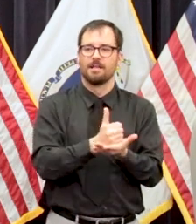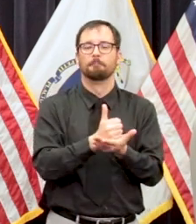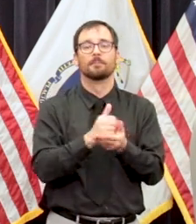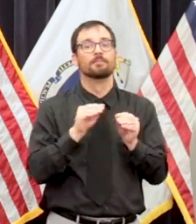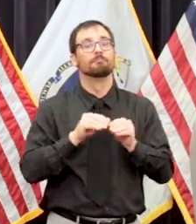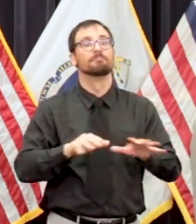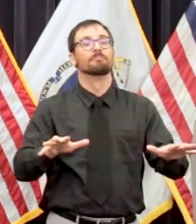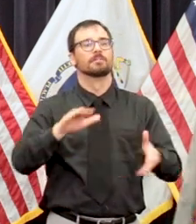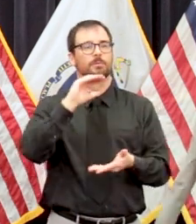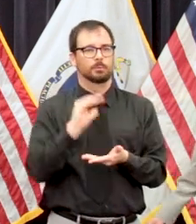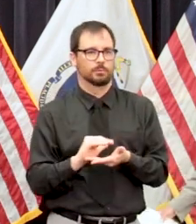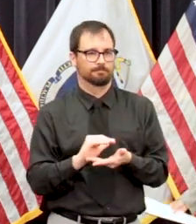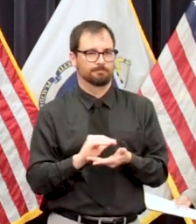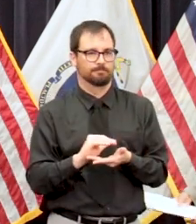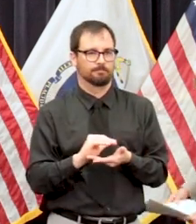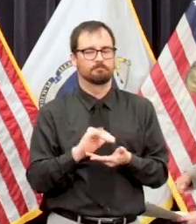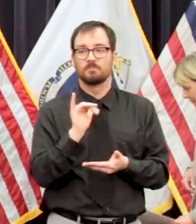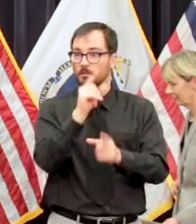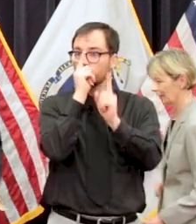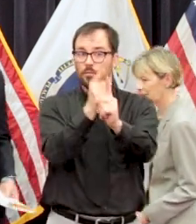over to Secretary Sudders.